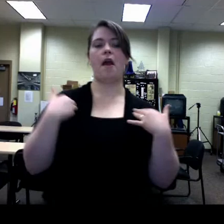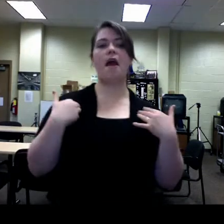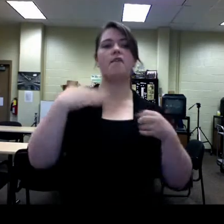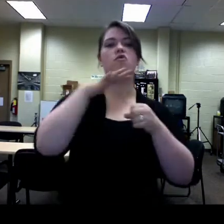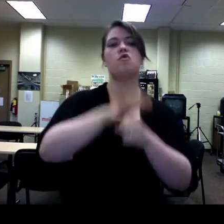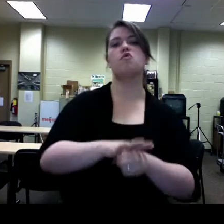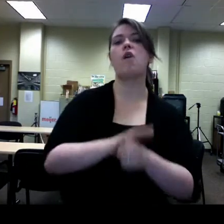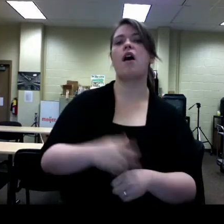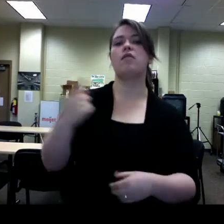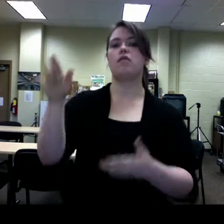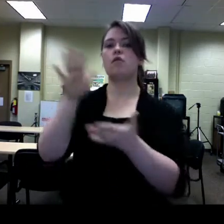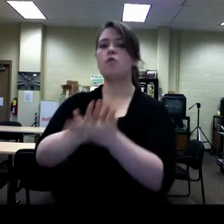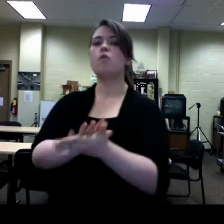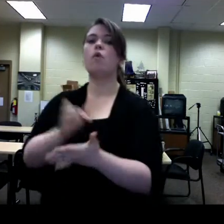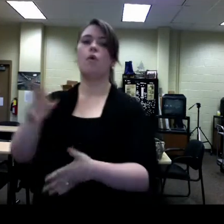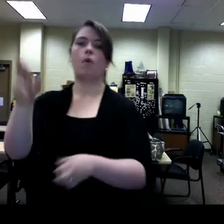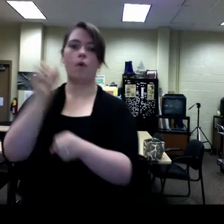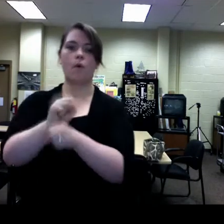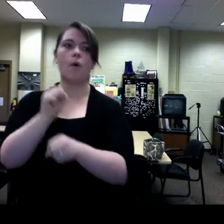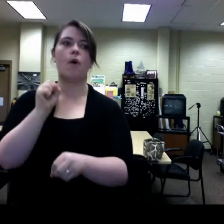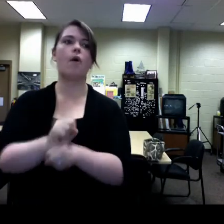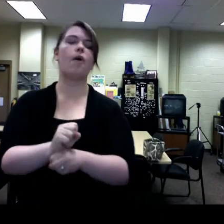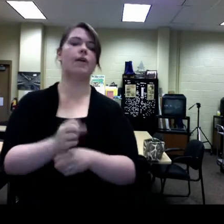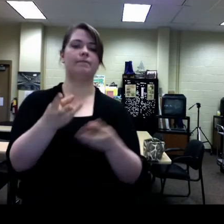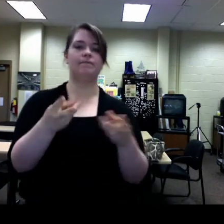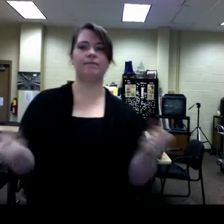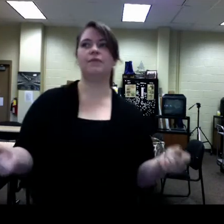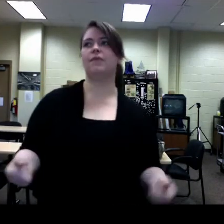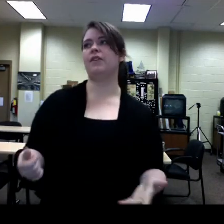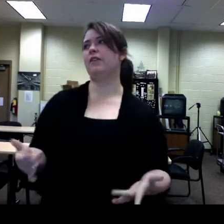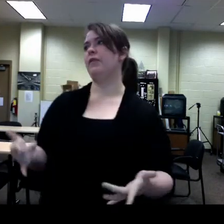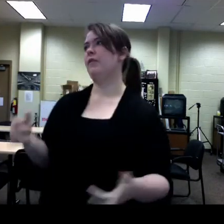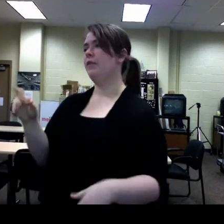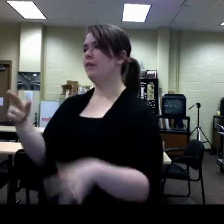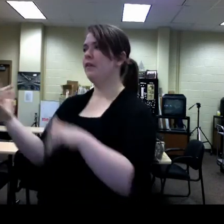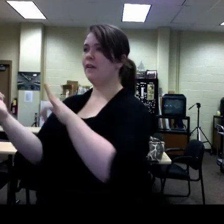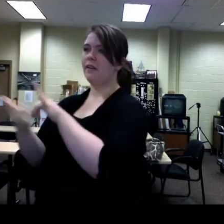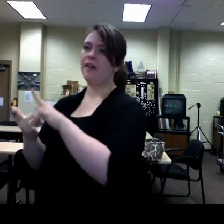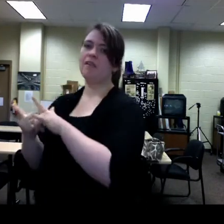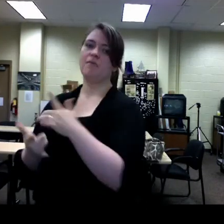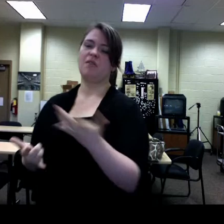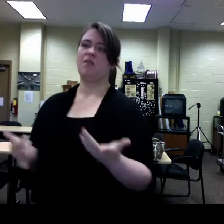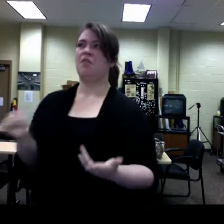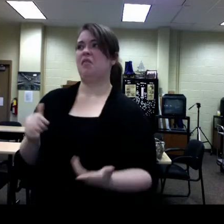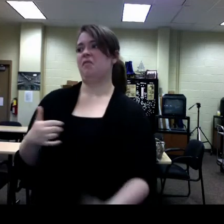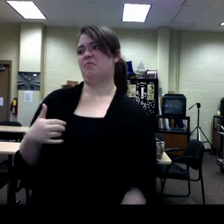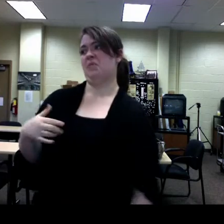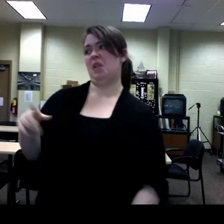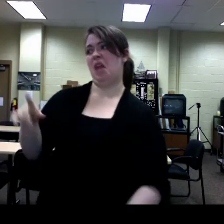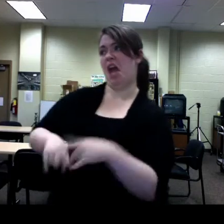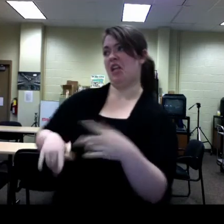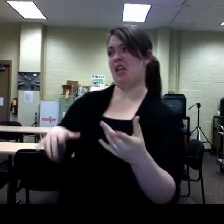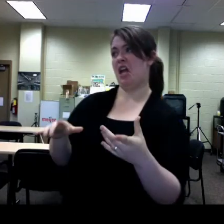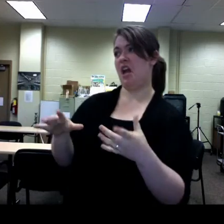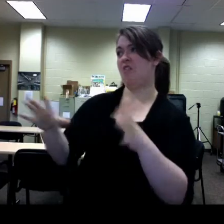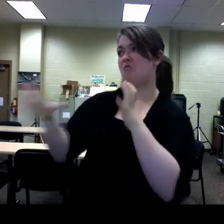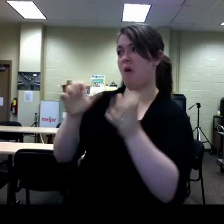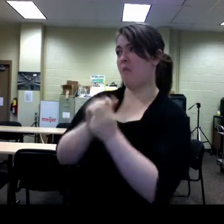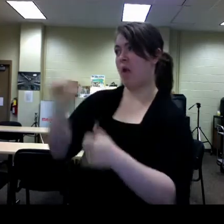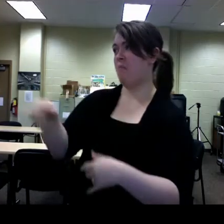Intimacy. This, you know, I just can't talk to this person right now. So what happens is, by having more connections, you increase